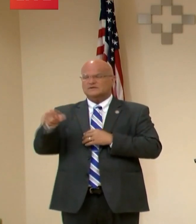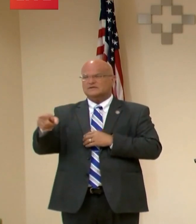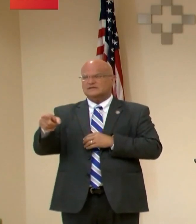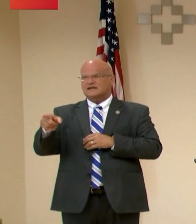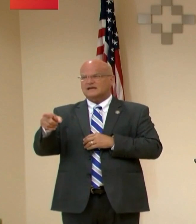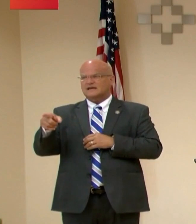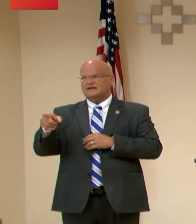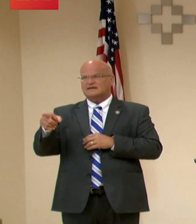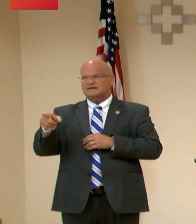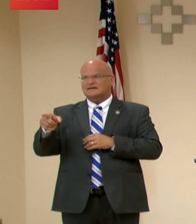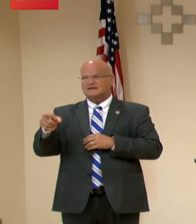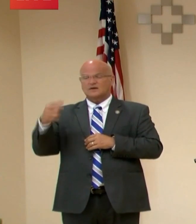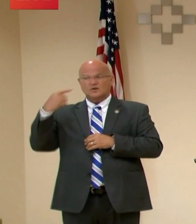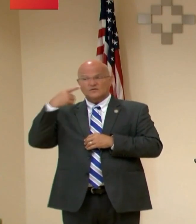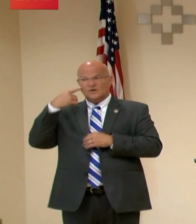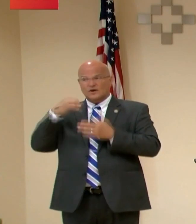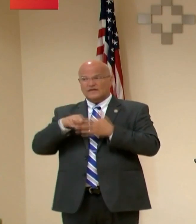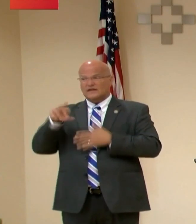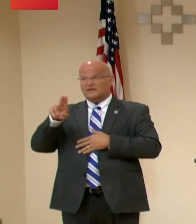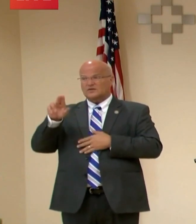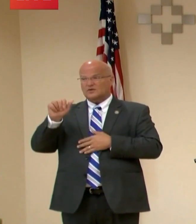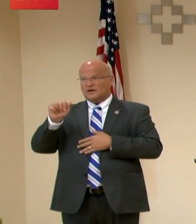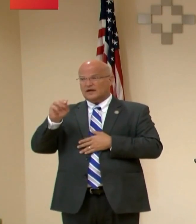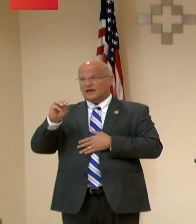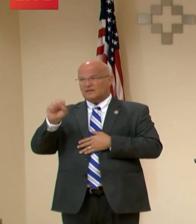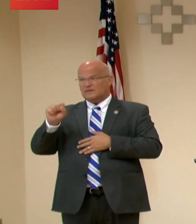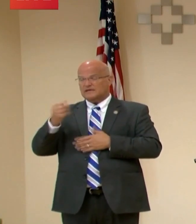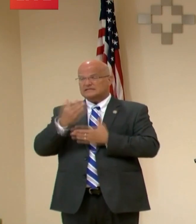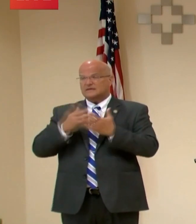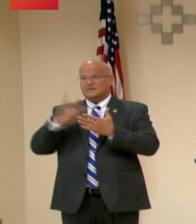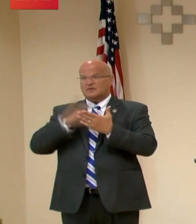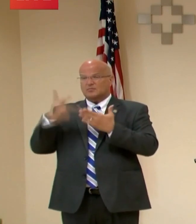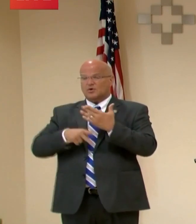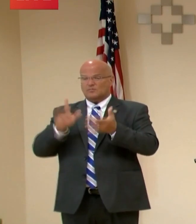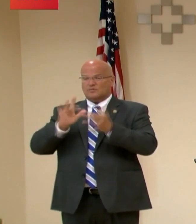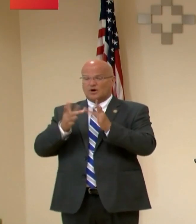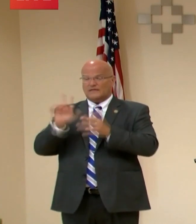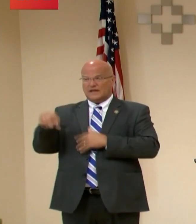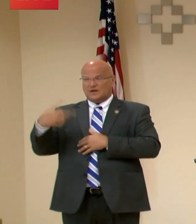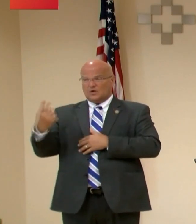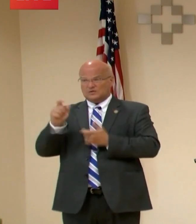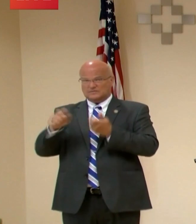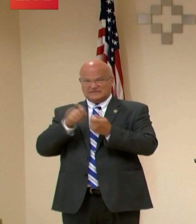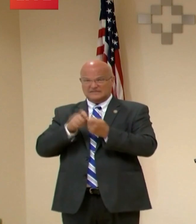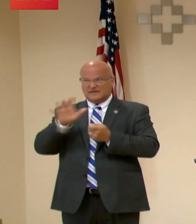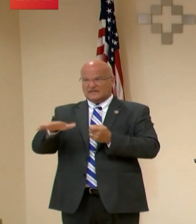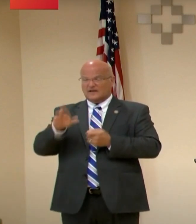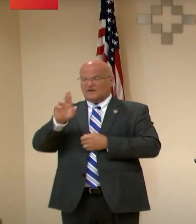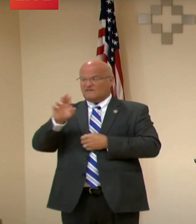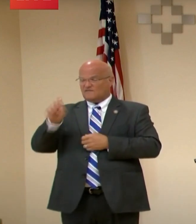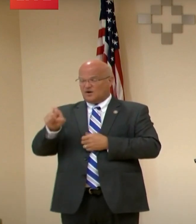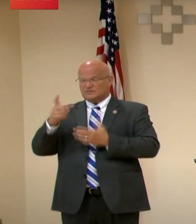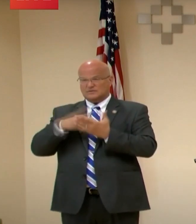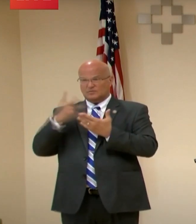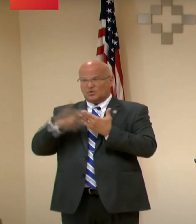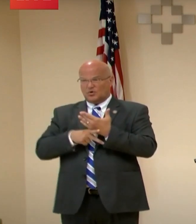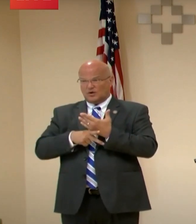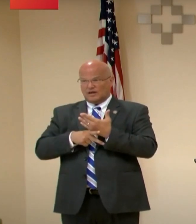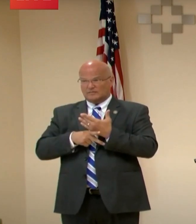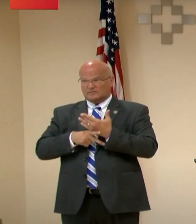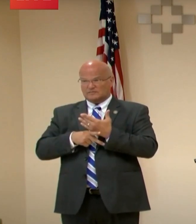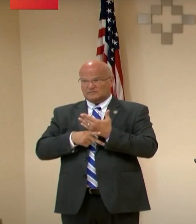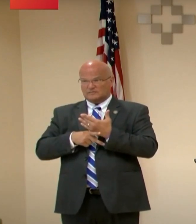question. We've heard that UAMS has moved some of their programs to online only, specifically their pharmacy program. Is that the